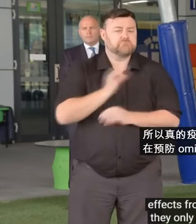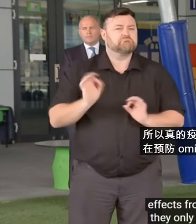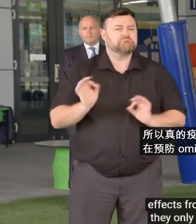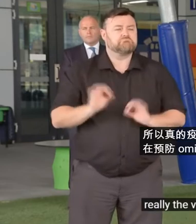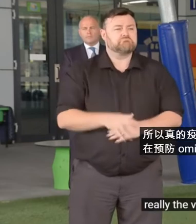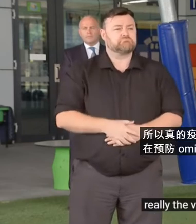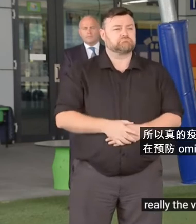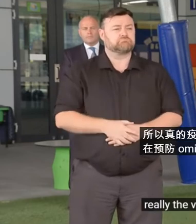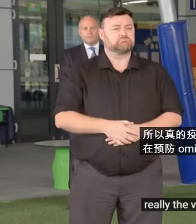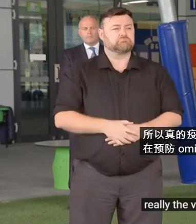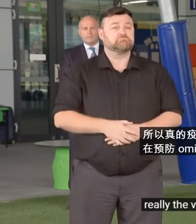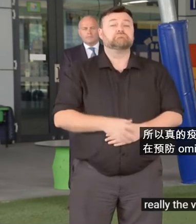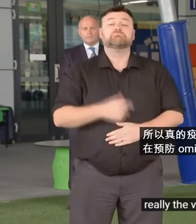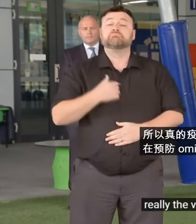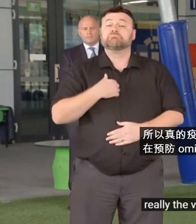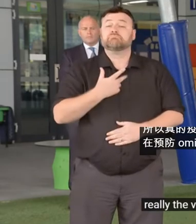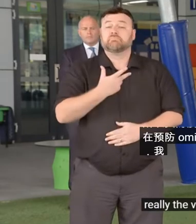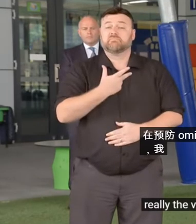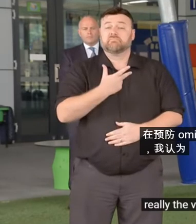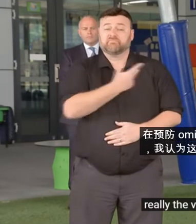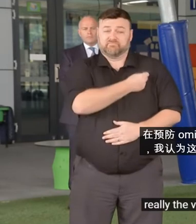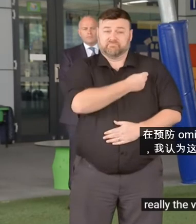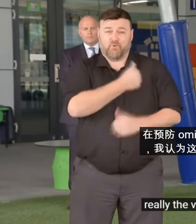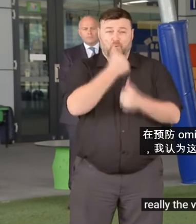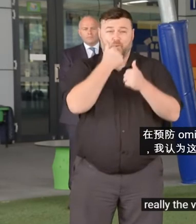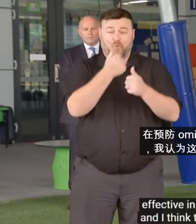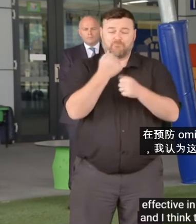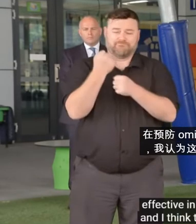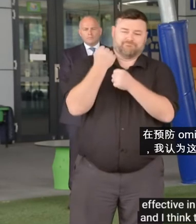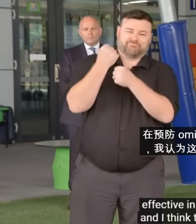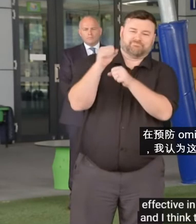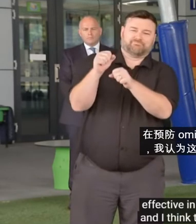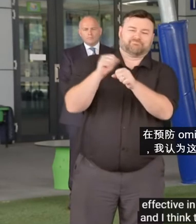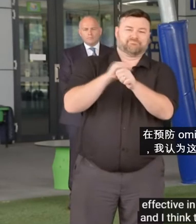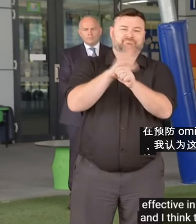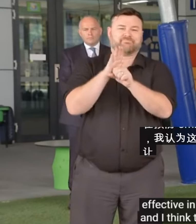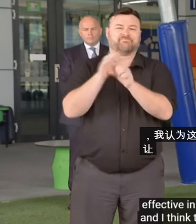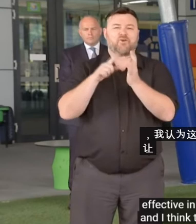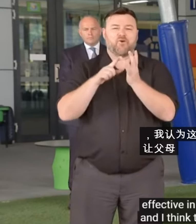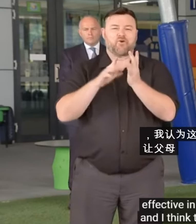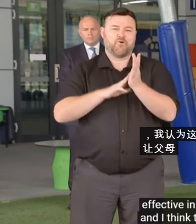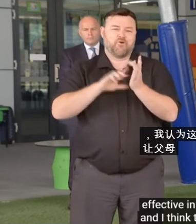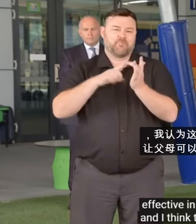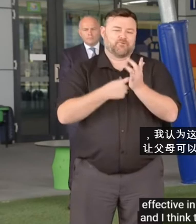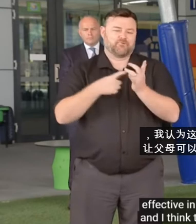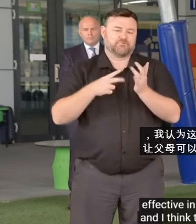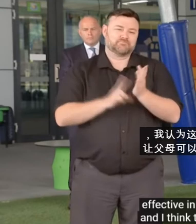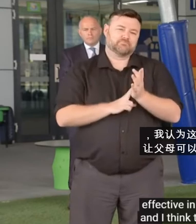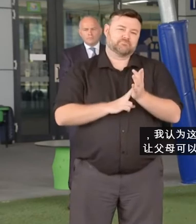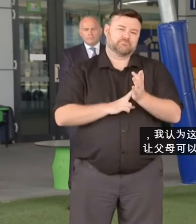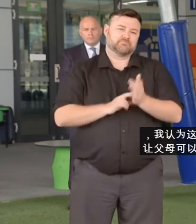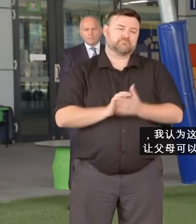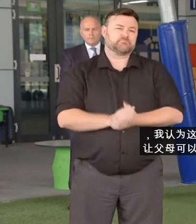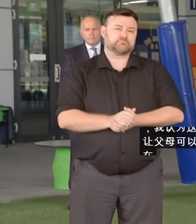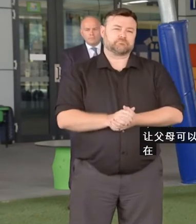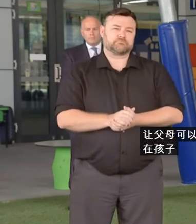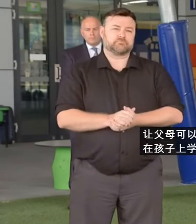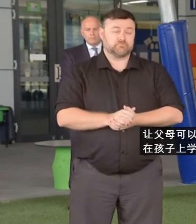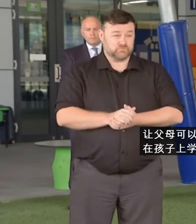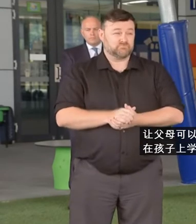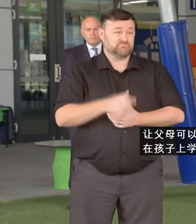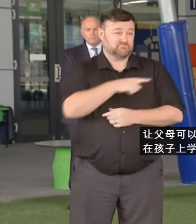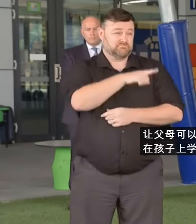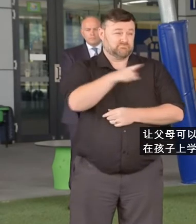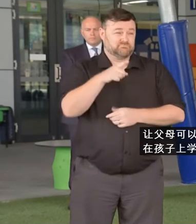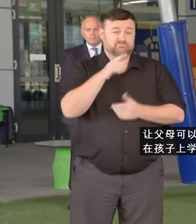effective in preventing Omicron, and I think that's a key message, so that parents can feel confident getting